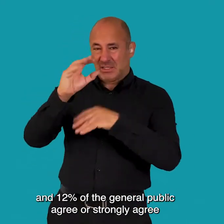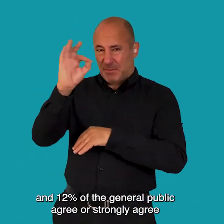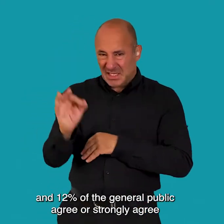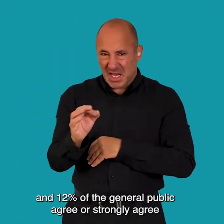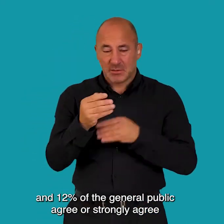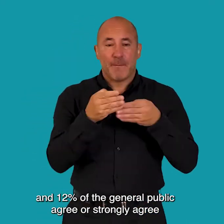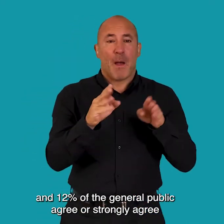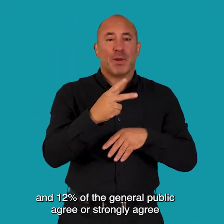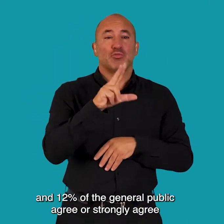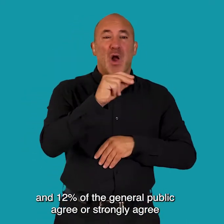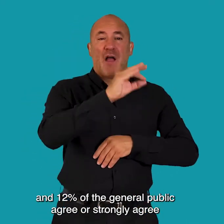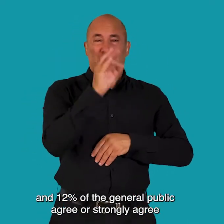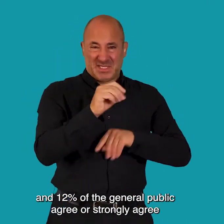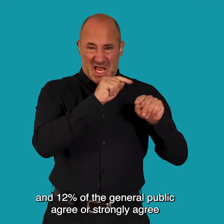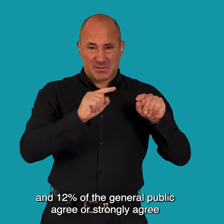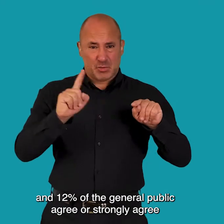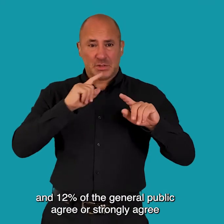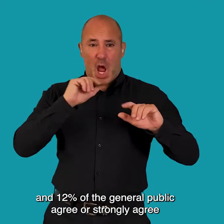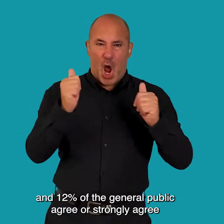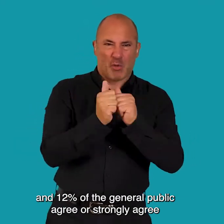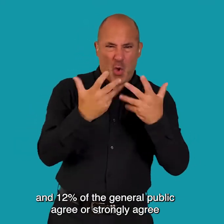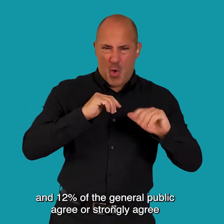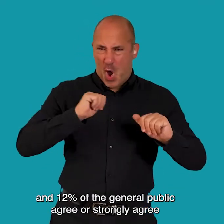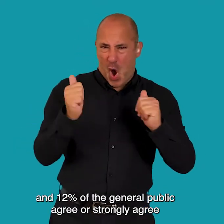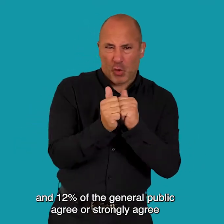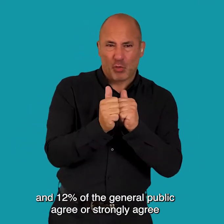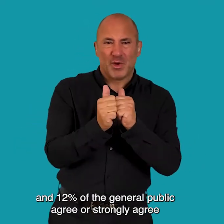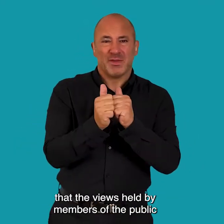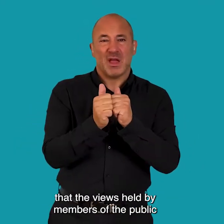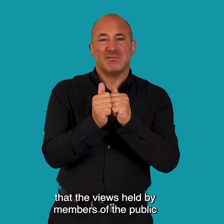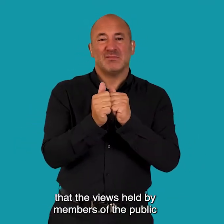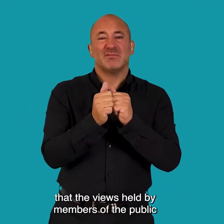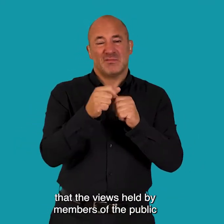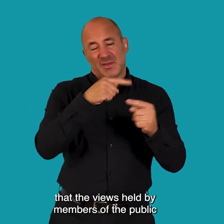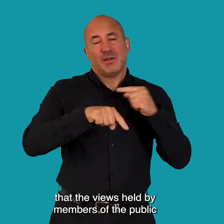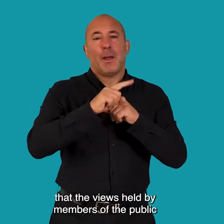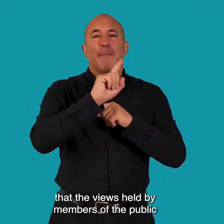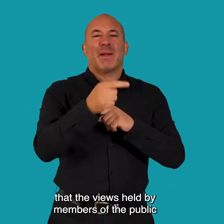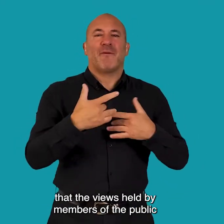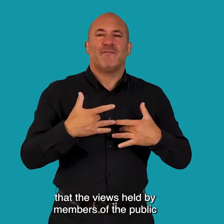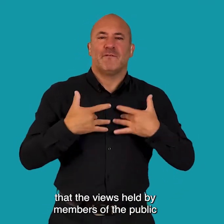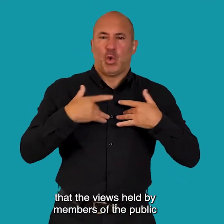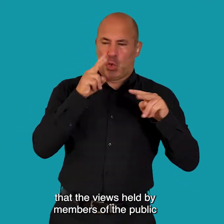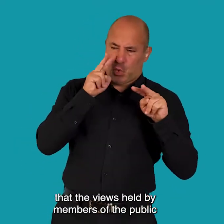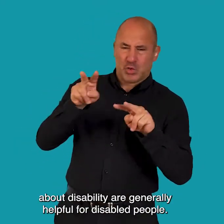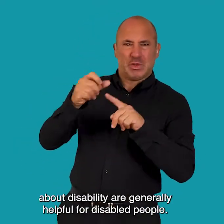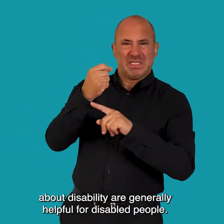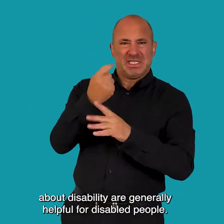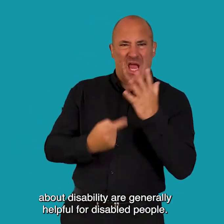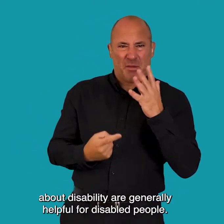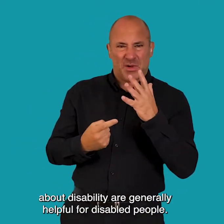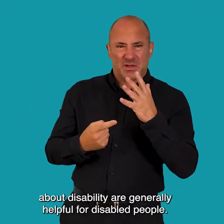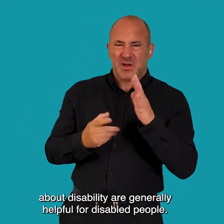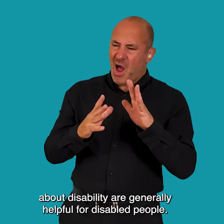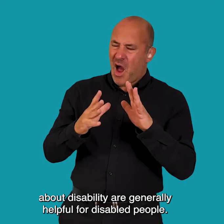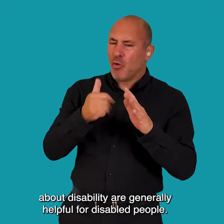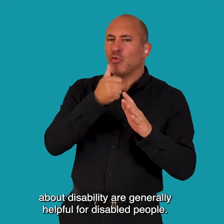12% of the general public agree or strongly agree that the views held by members of the public about disability are